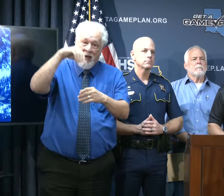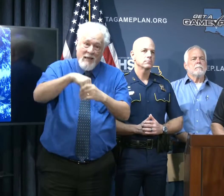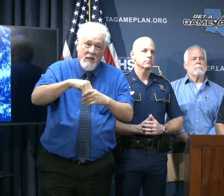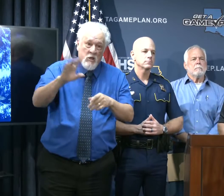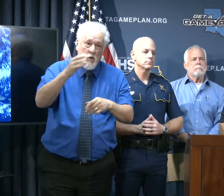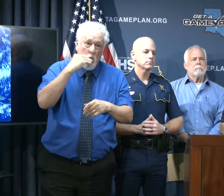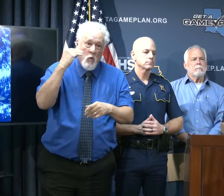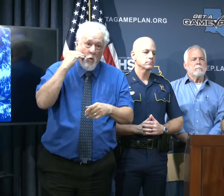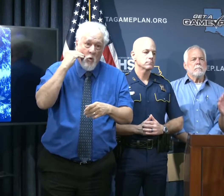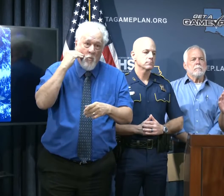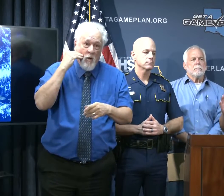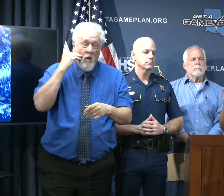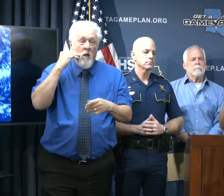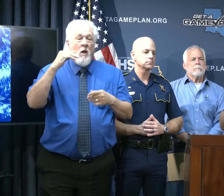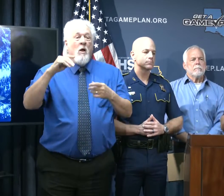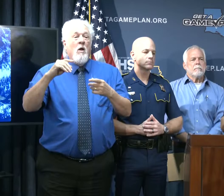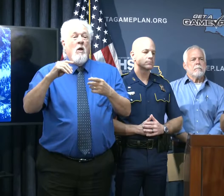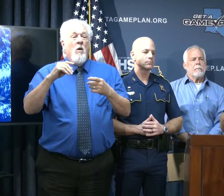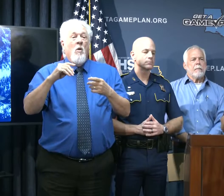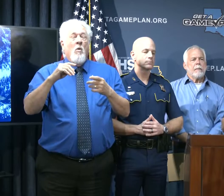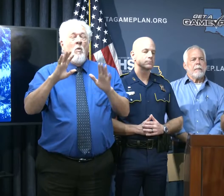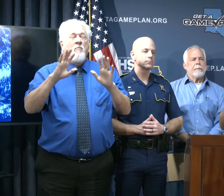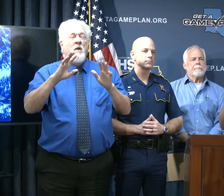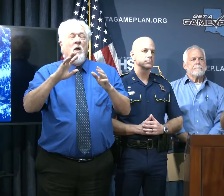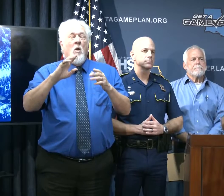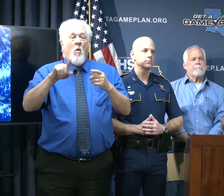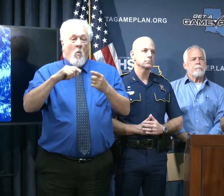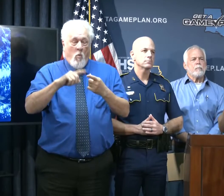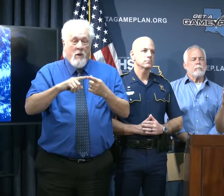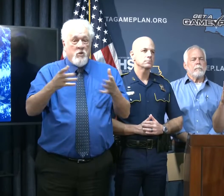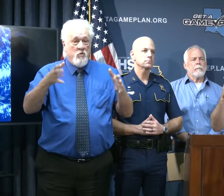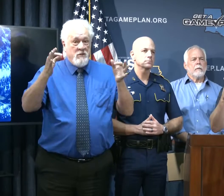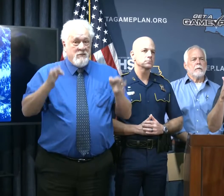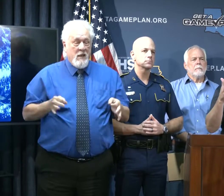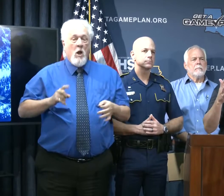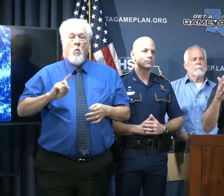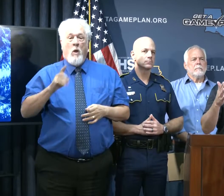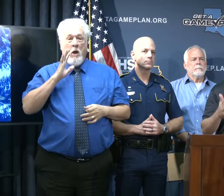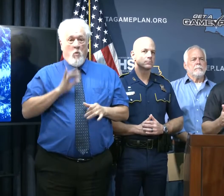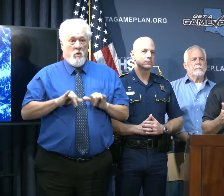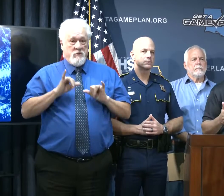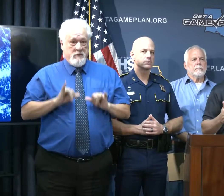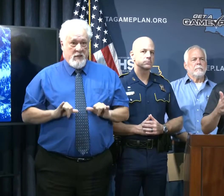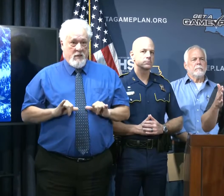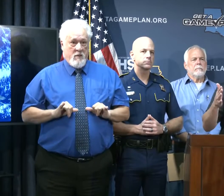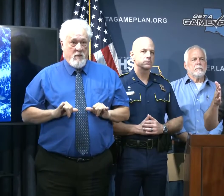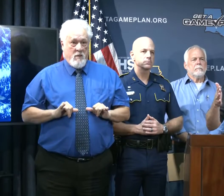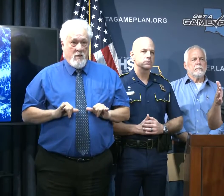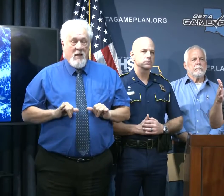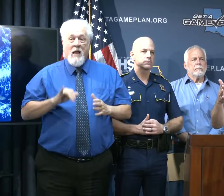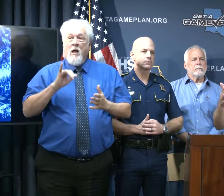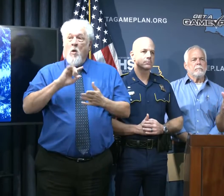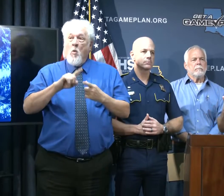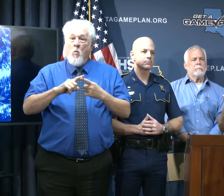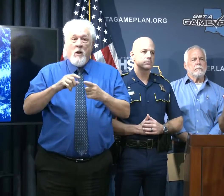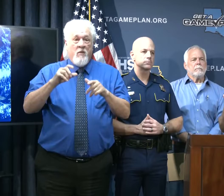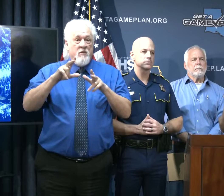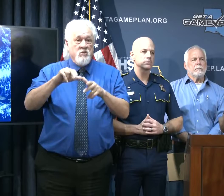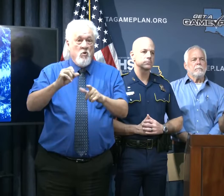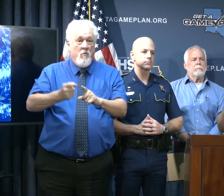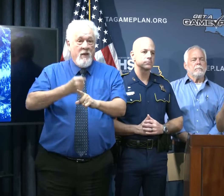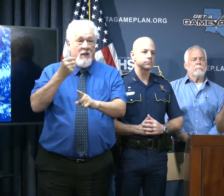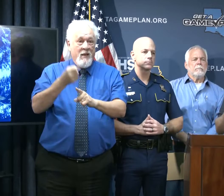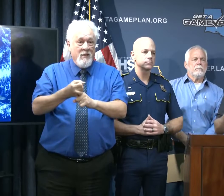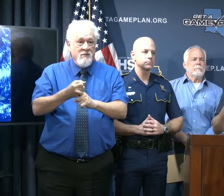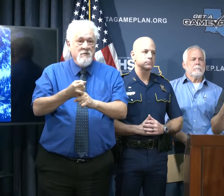homes, right? Once you have decided where you are going to be at the time that the storm comes on